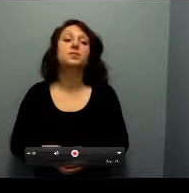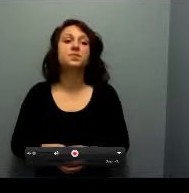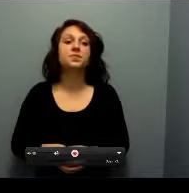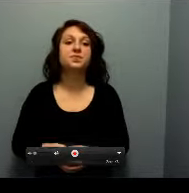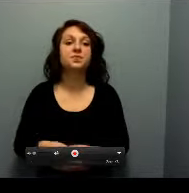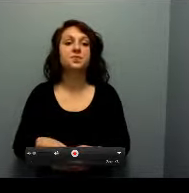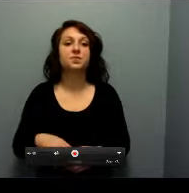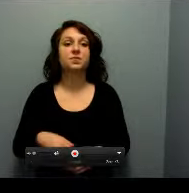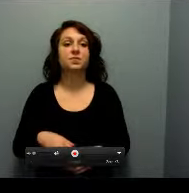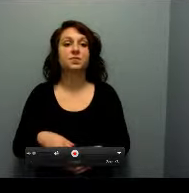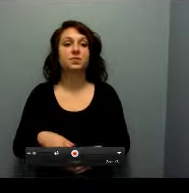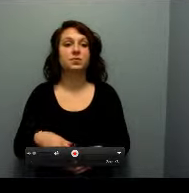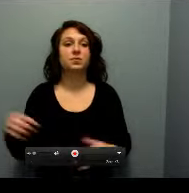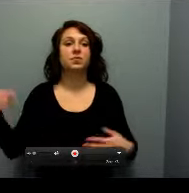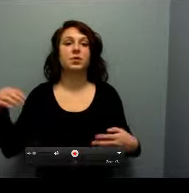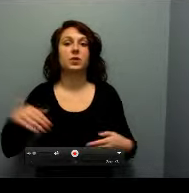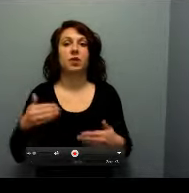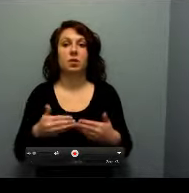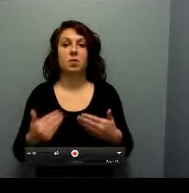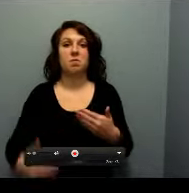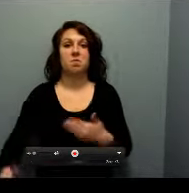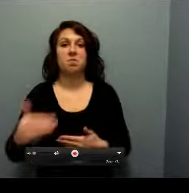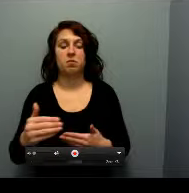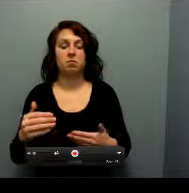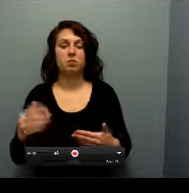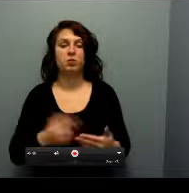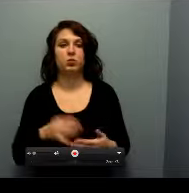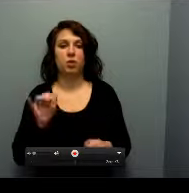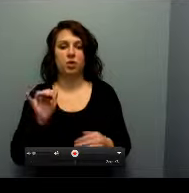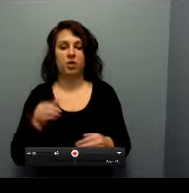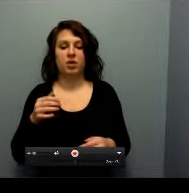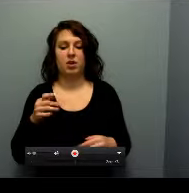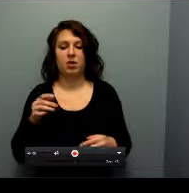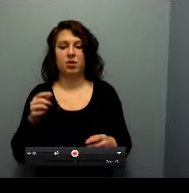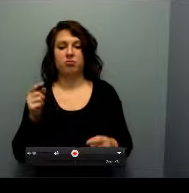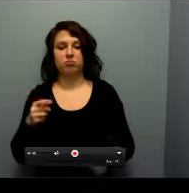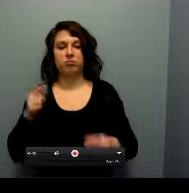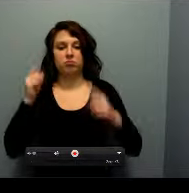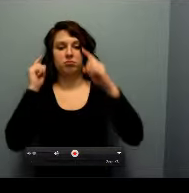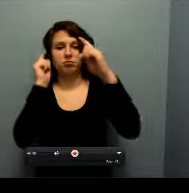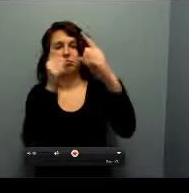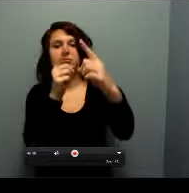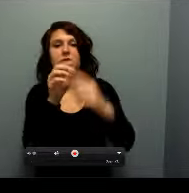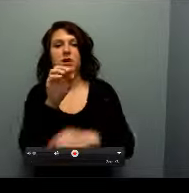Okay, and then going forward, what are their objectives?